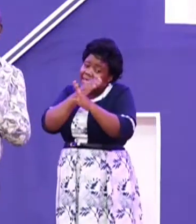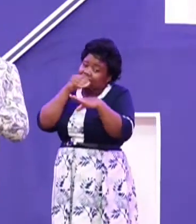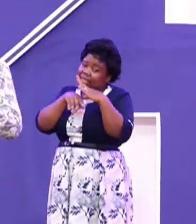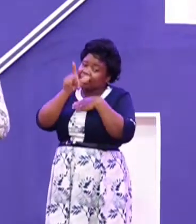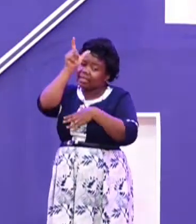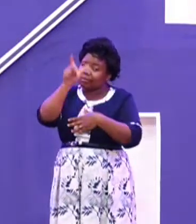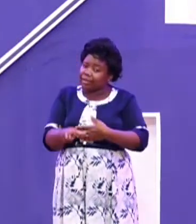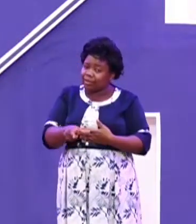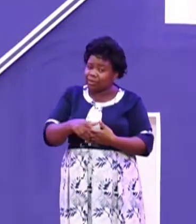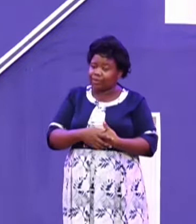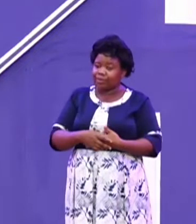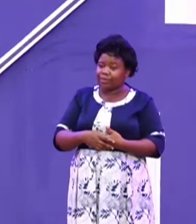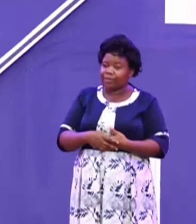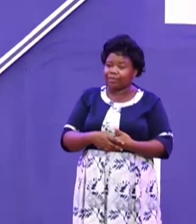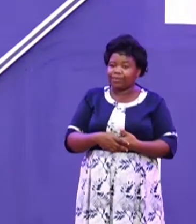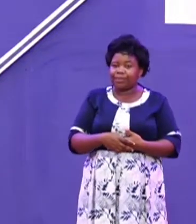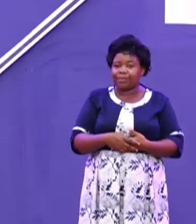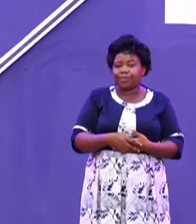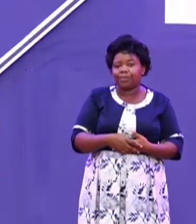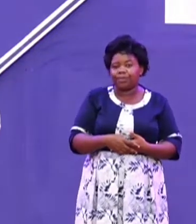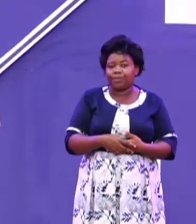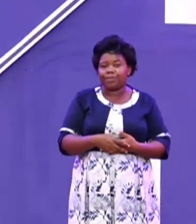seated in that person.